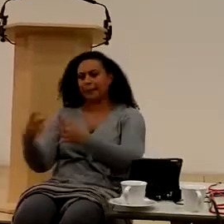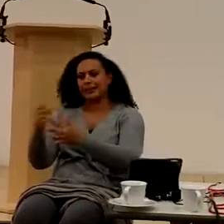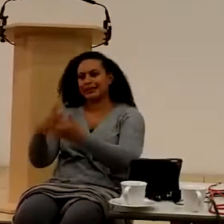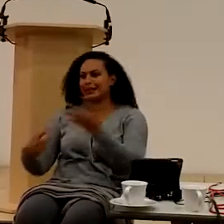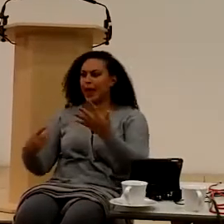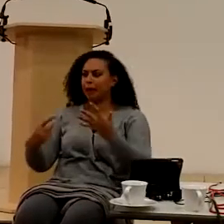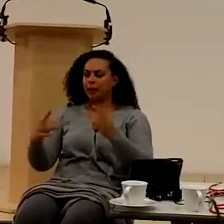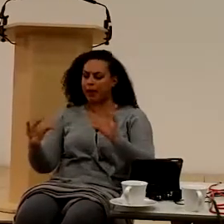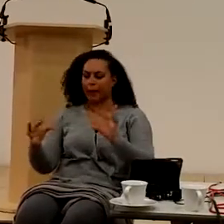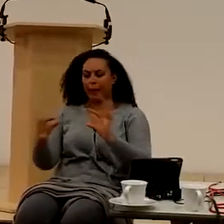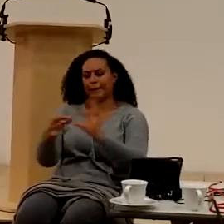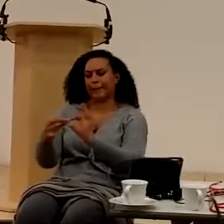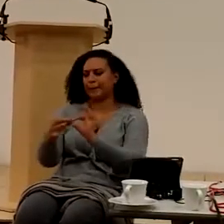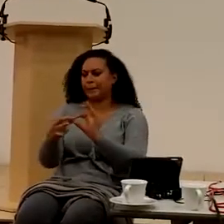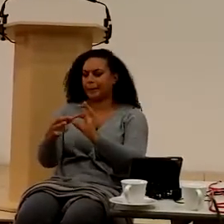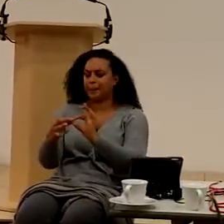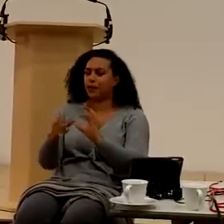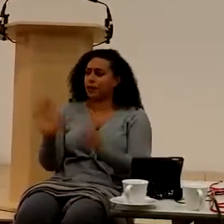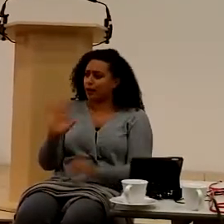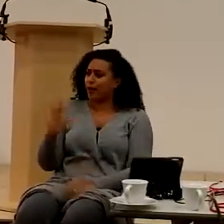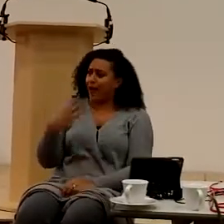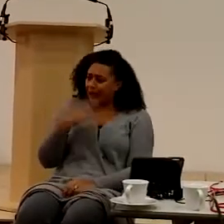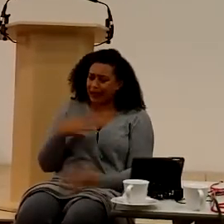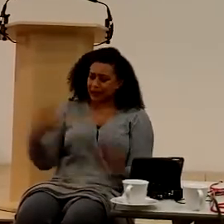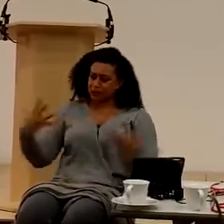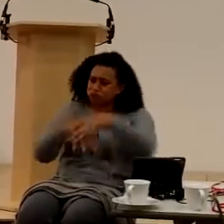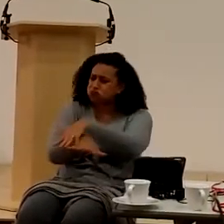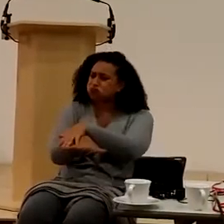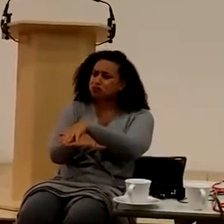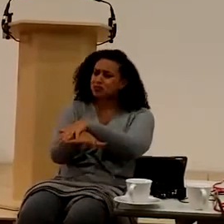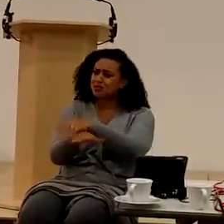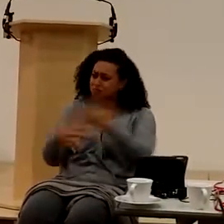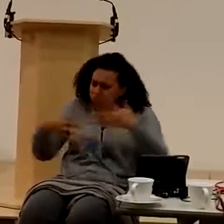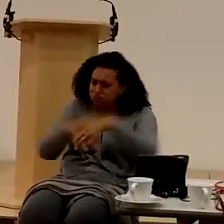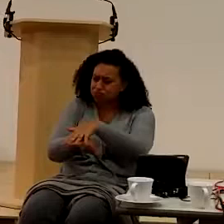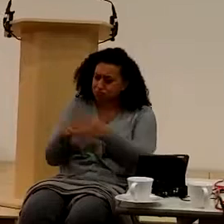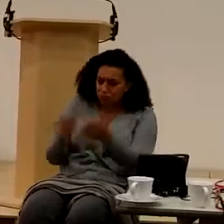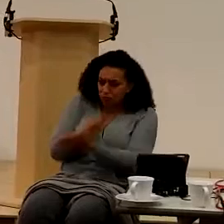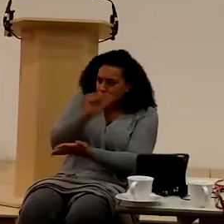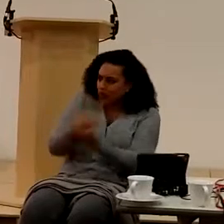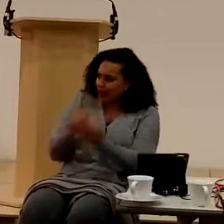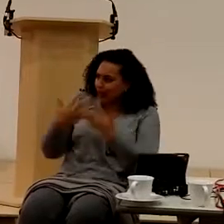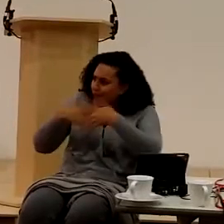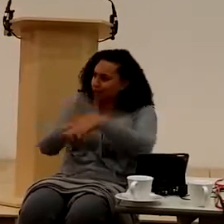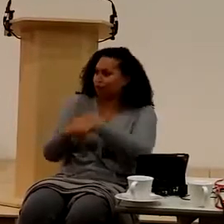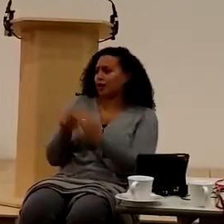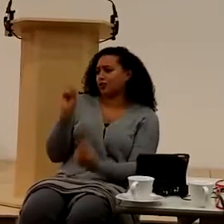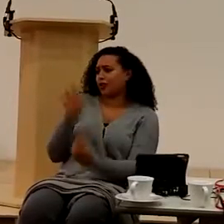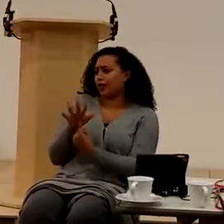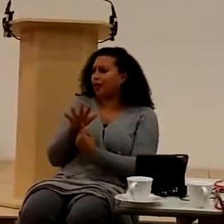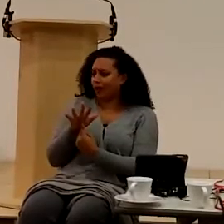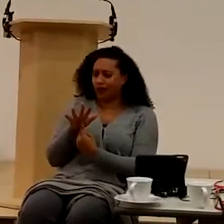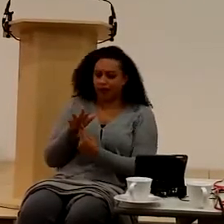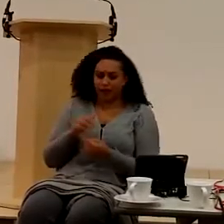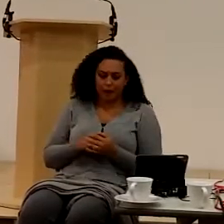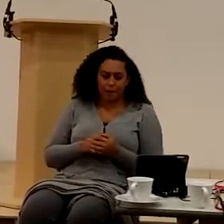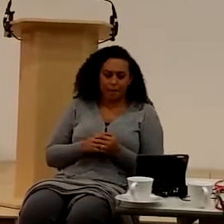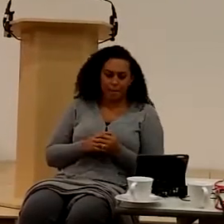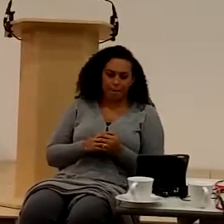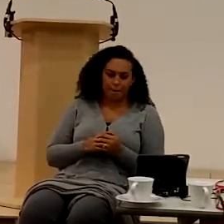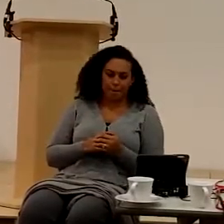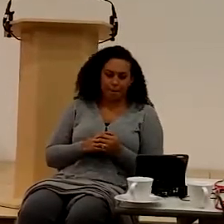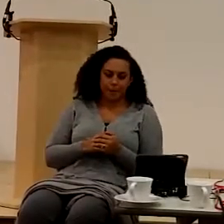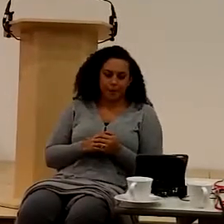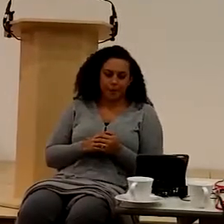mainly broadcast that have no desire whatsoever when